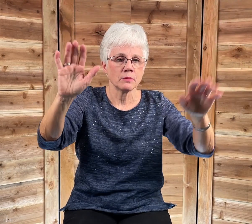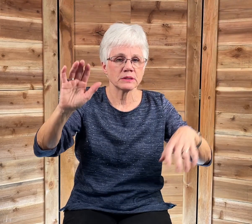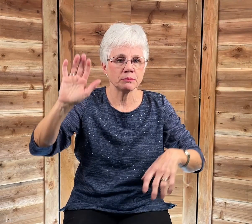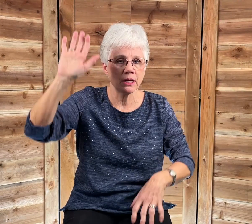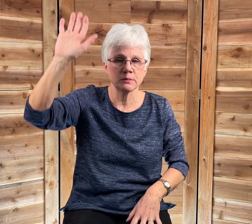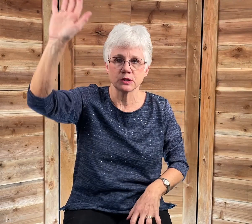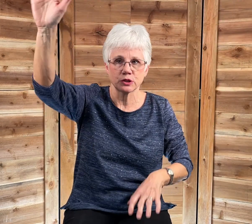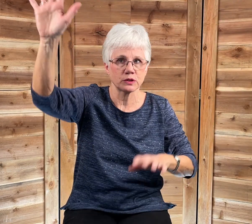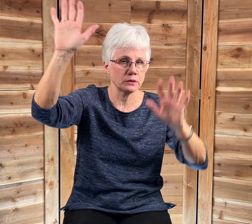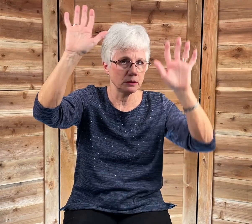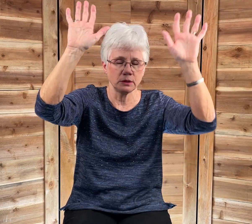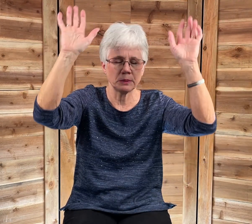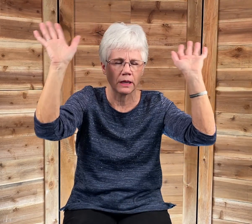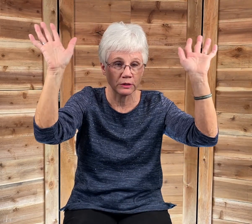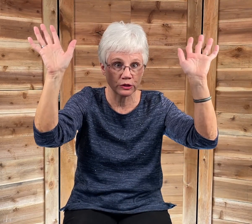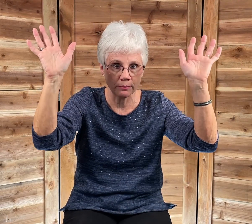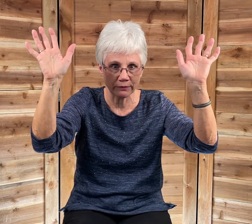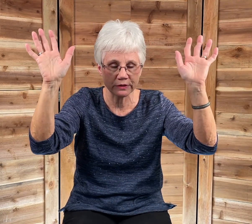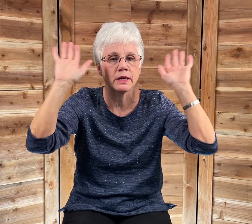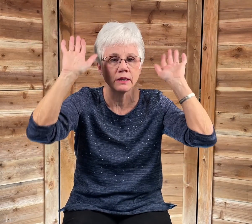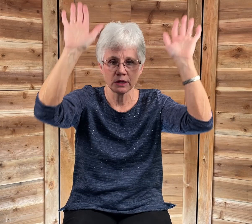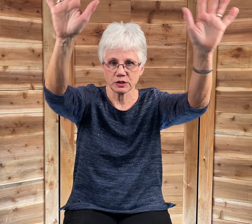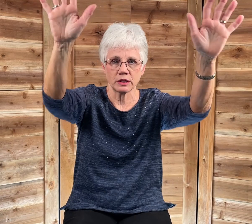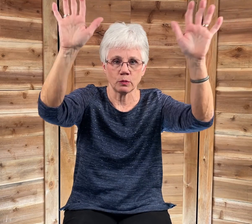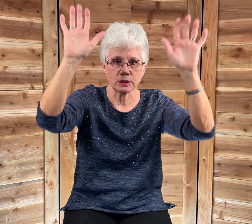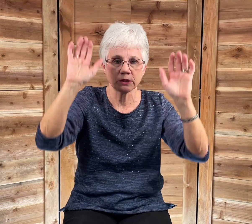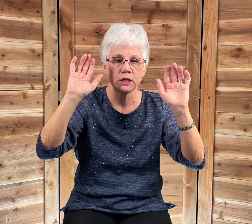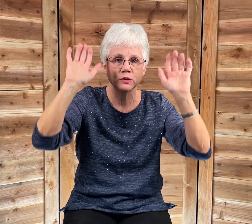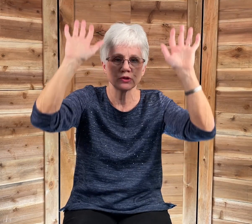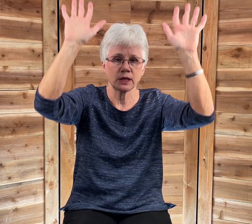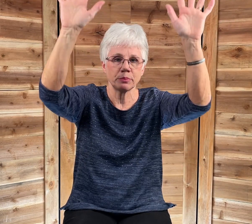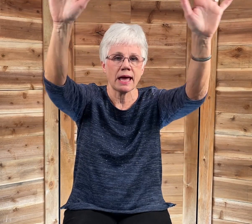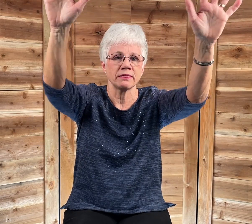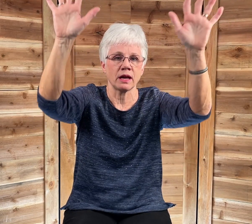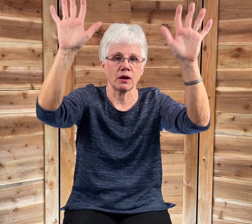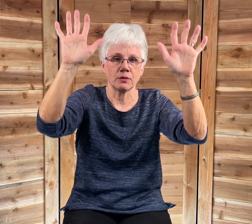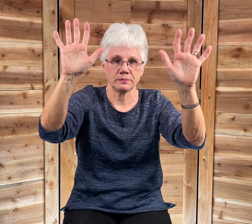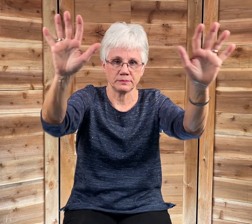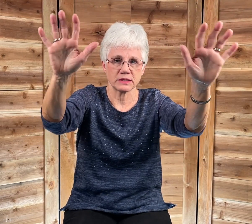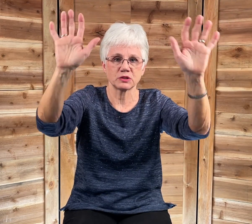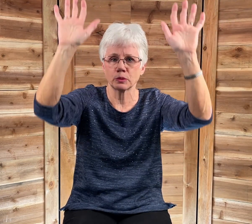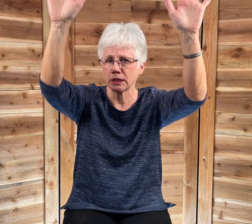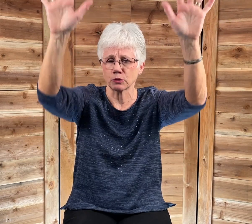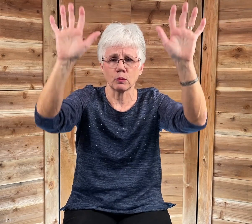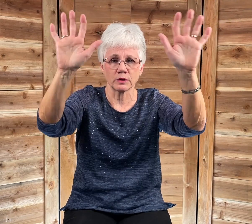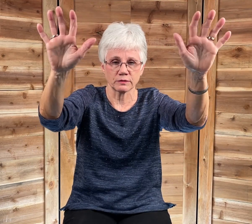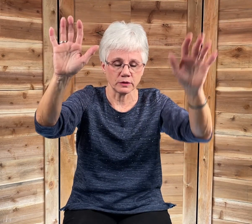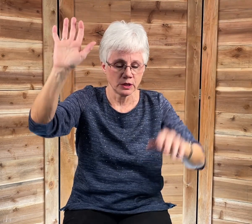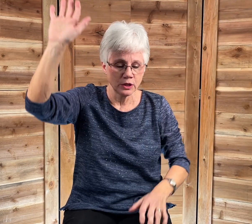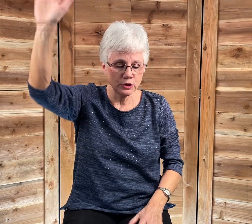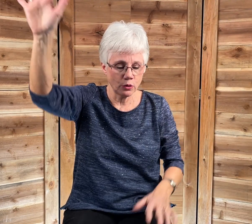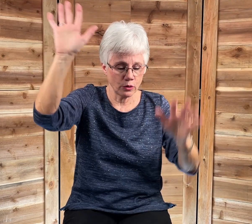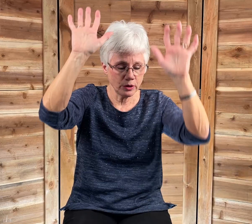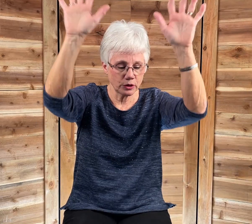sign, but sometimes it's just, depending on how much time you have to sing, just hit it once. So it's you're like patting the air. That's great or